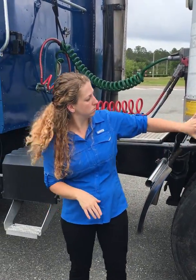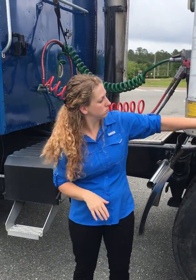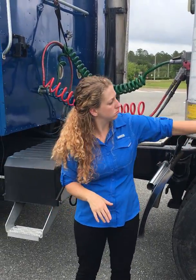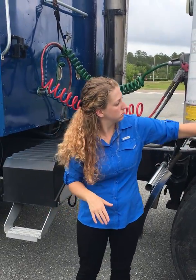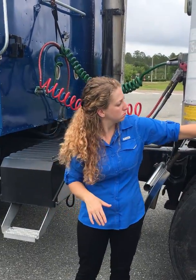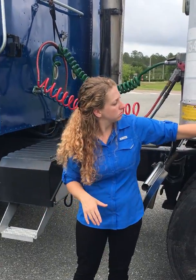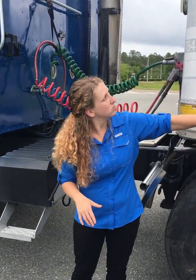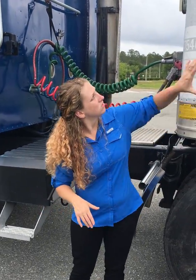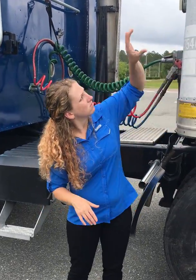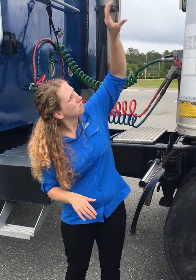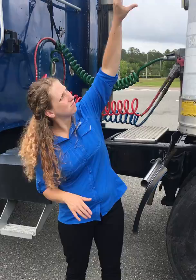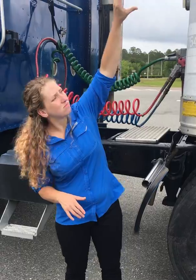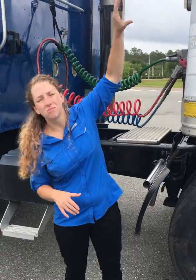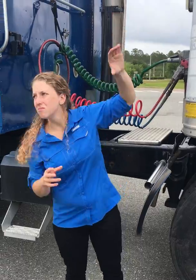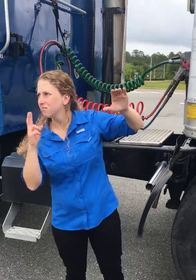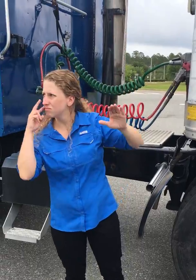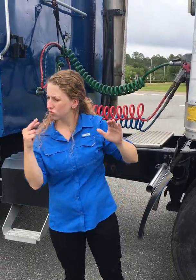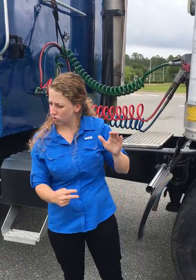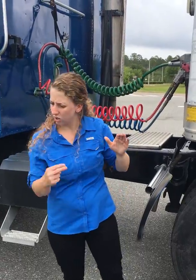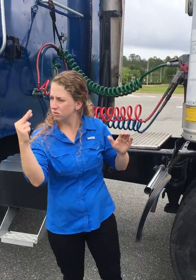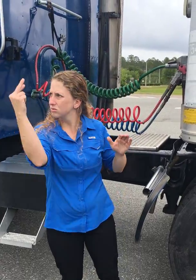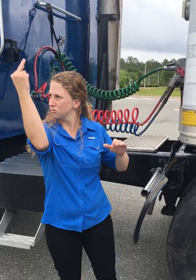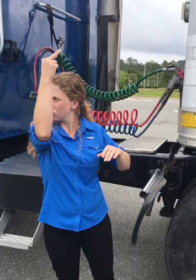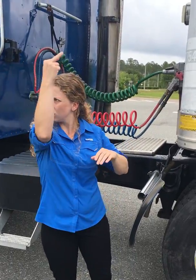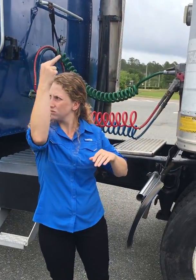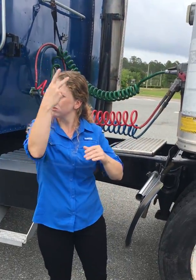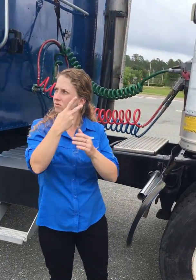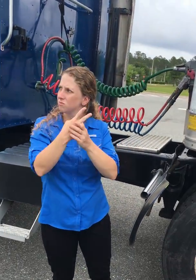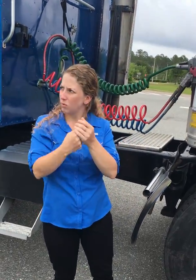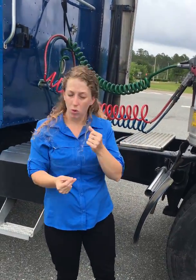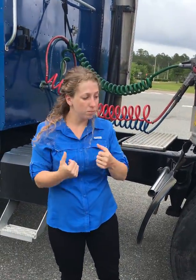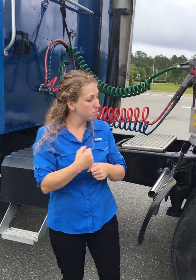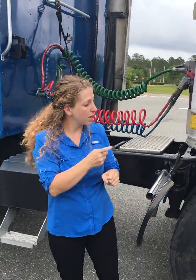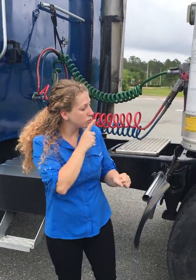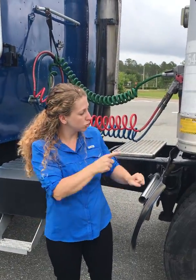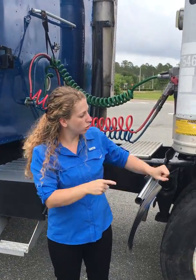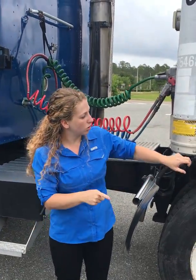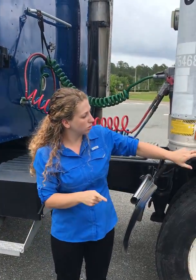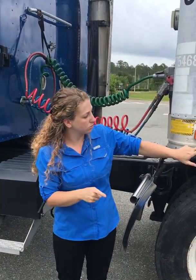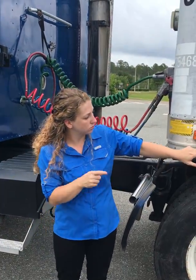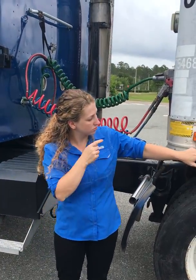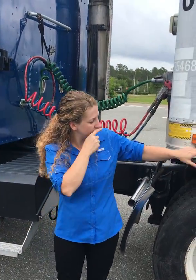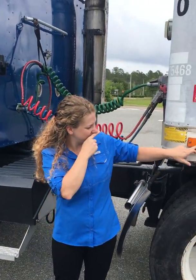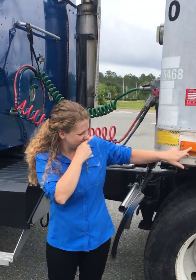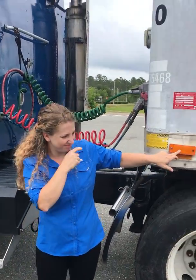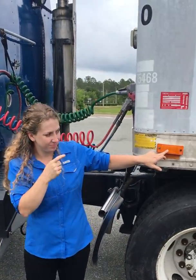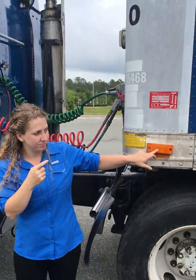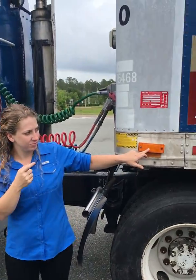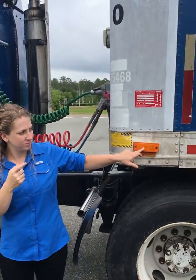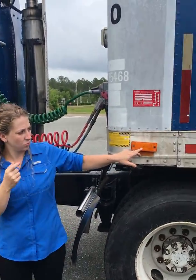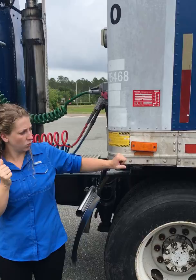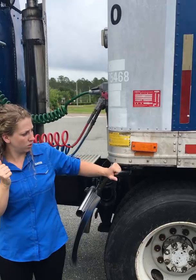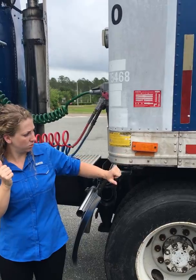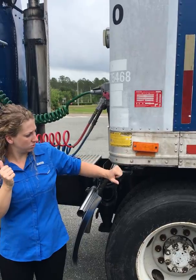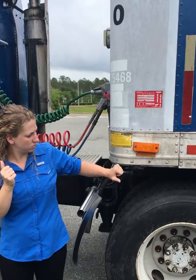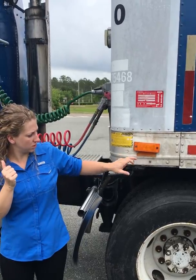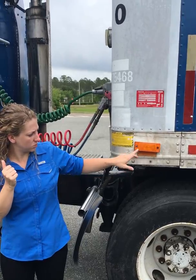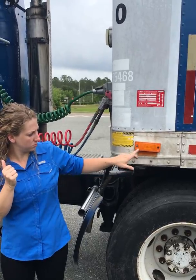My marker light here, I want to make sure it's amber in color, it's securely mounted, it's not cracked or broken, and it's clean. This one?